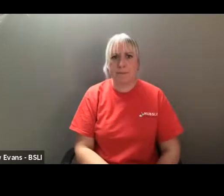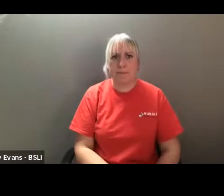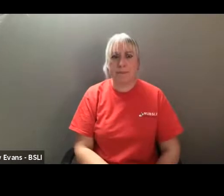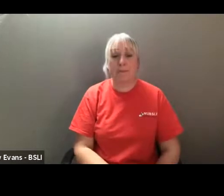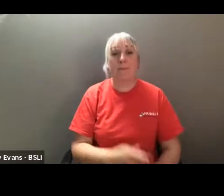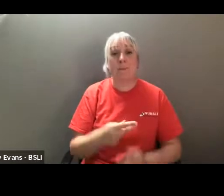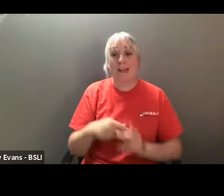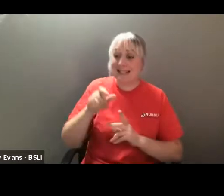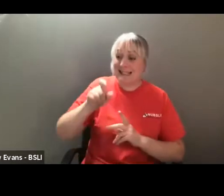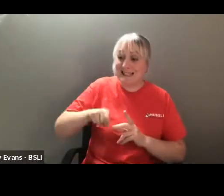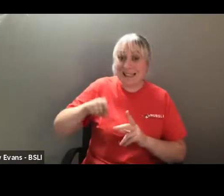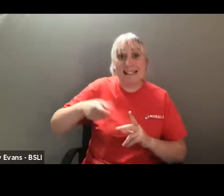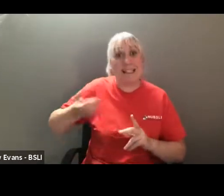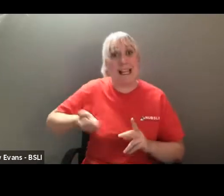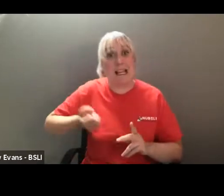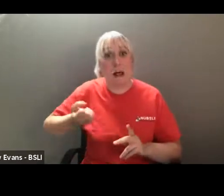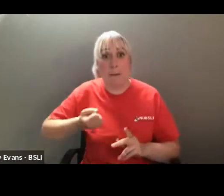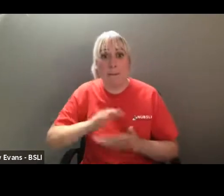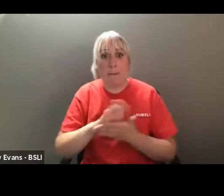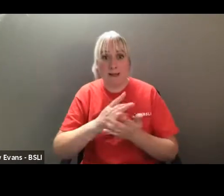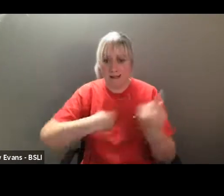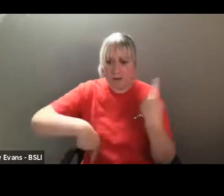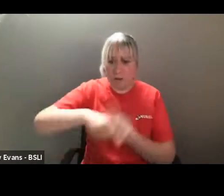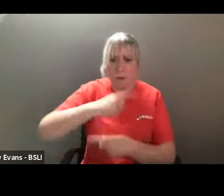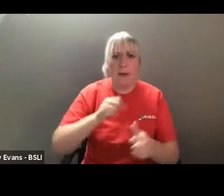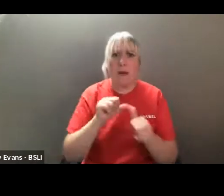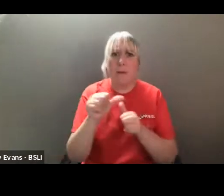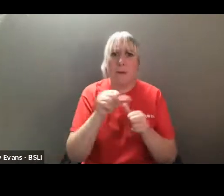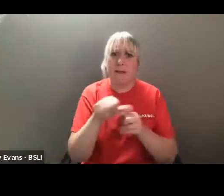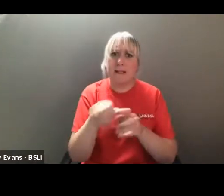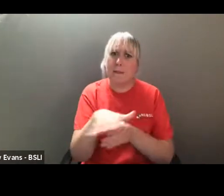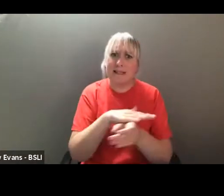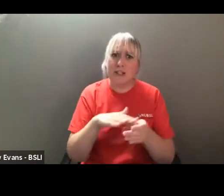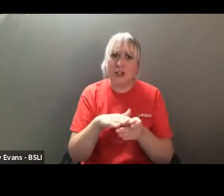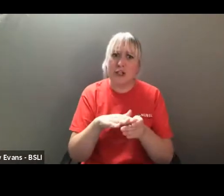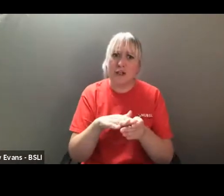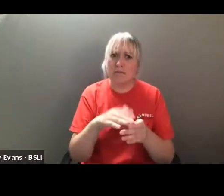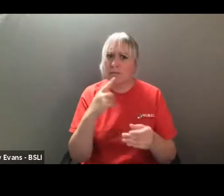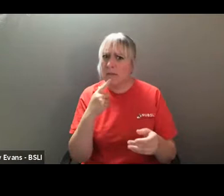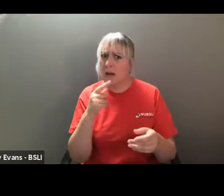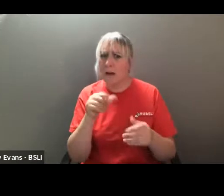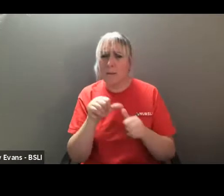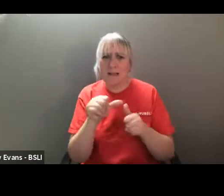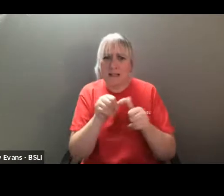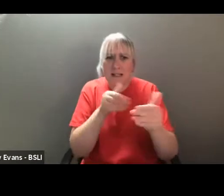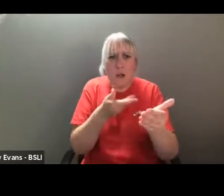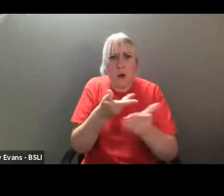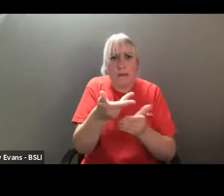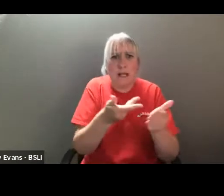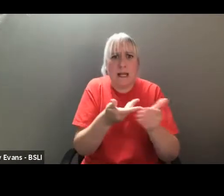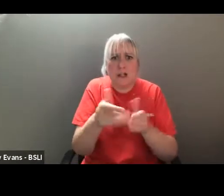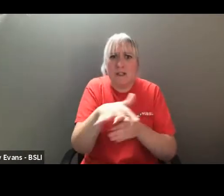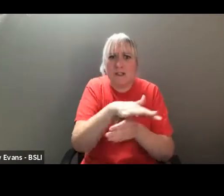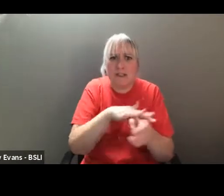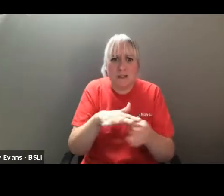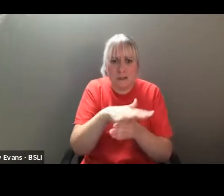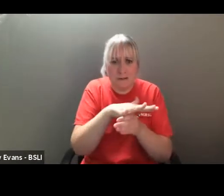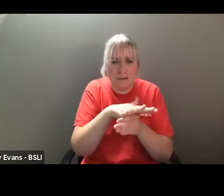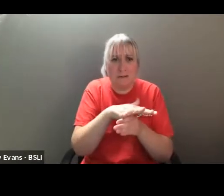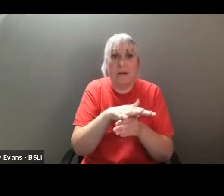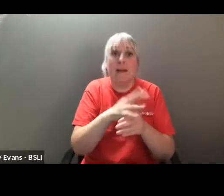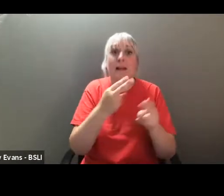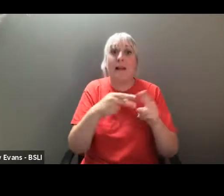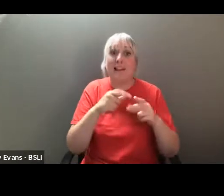citizen's income, you are in a better position and a better bargaining power to enable that to happen, as long as you still got the